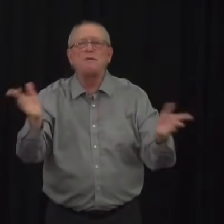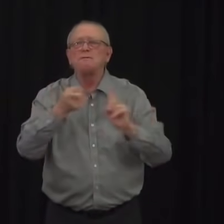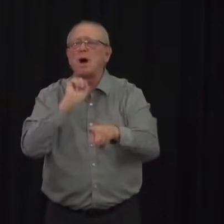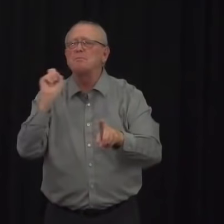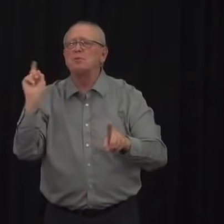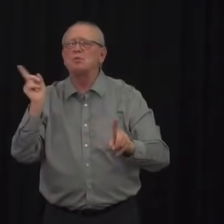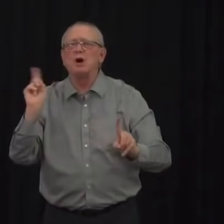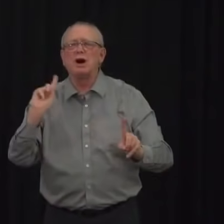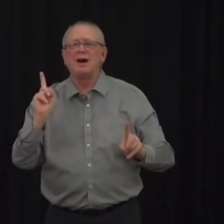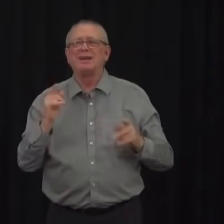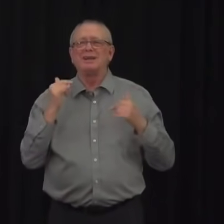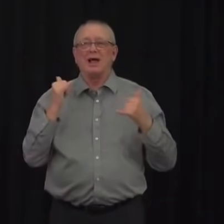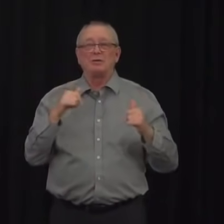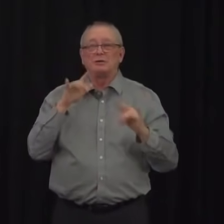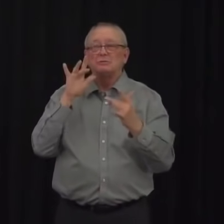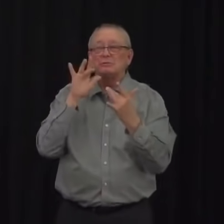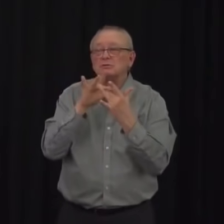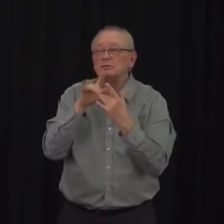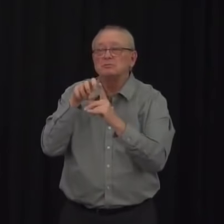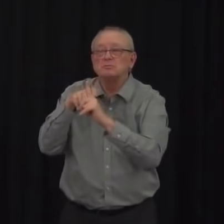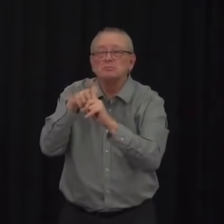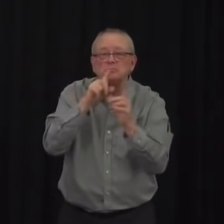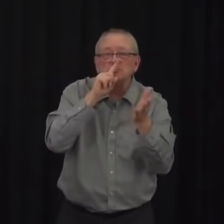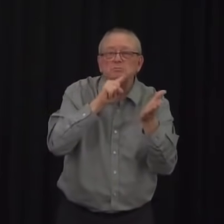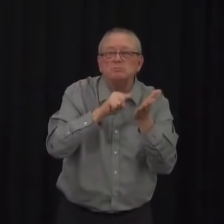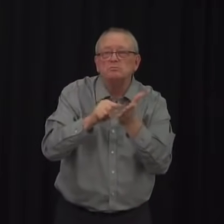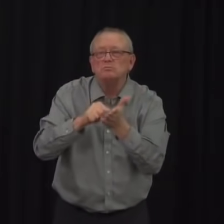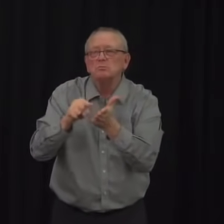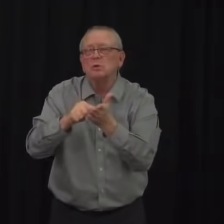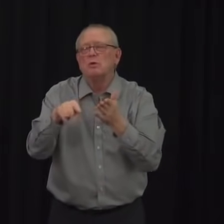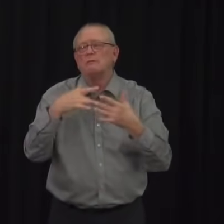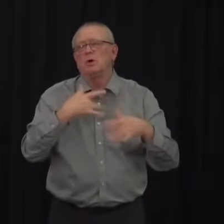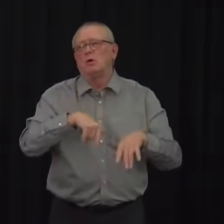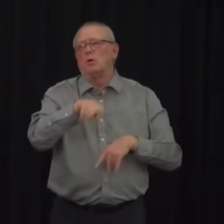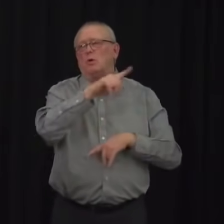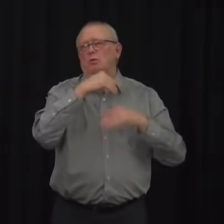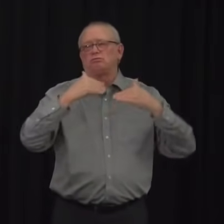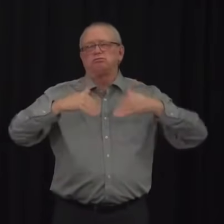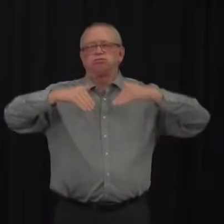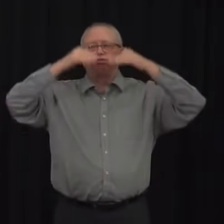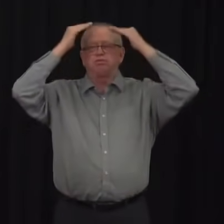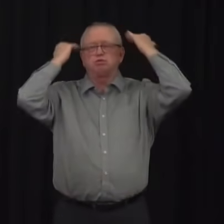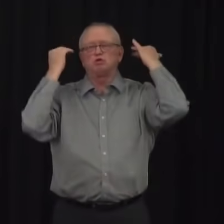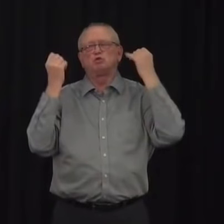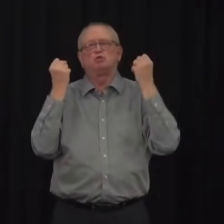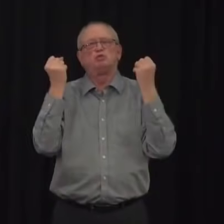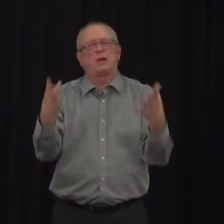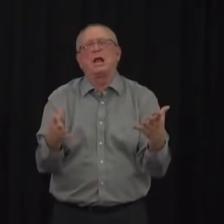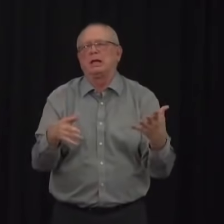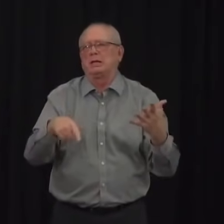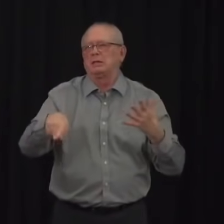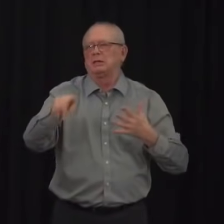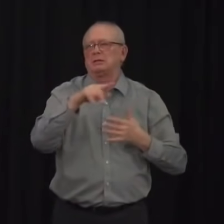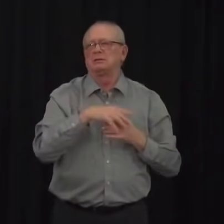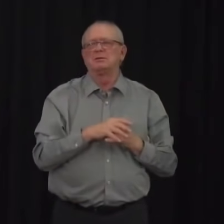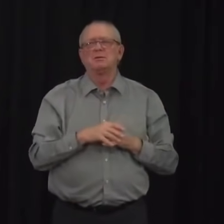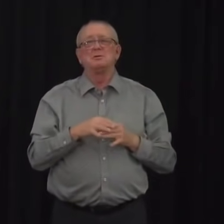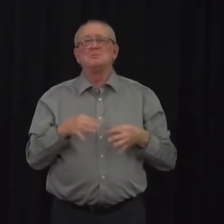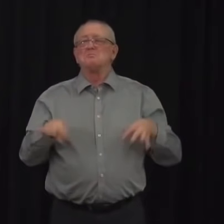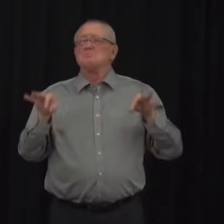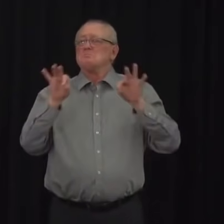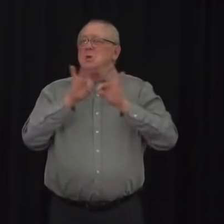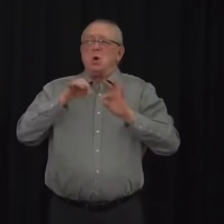faced additional challenges to keep up with the demand. Our actions, such as going out while symptomatic, have very